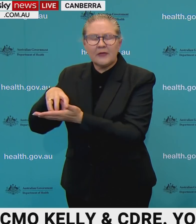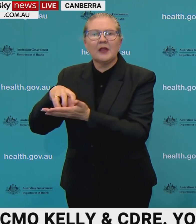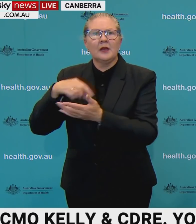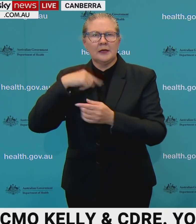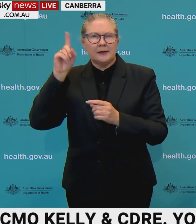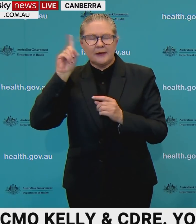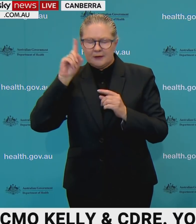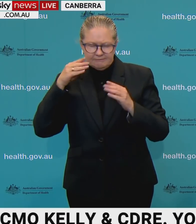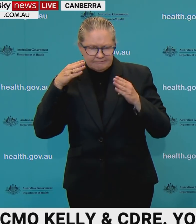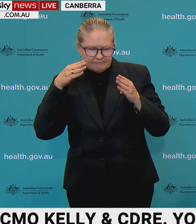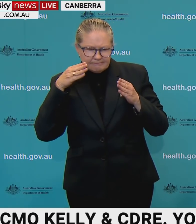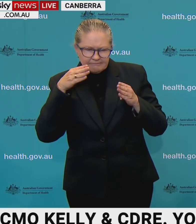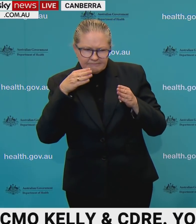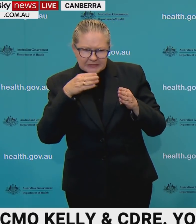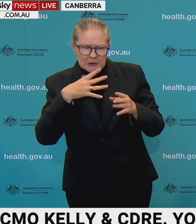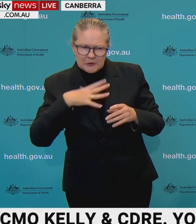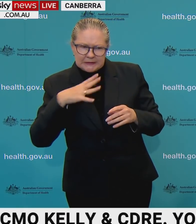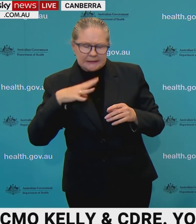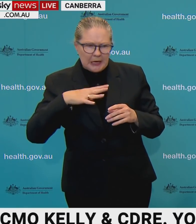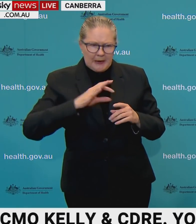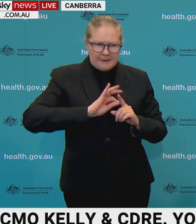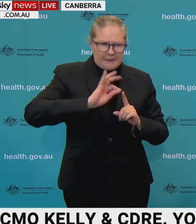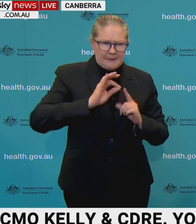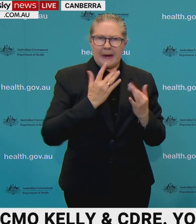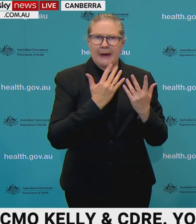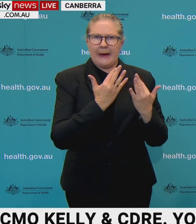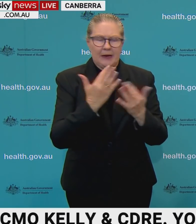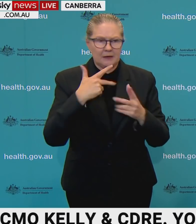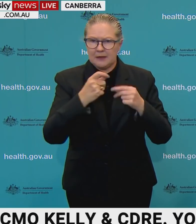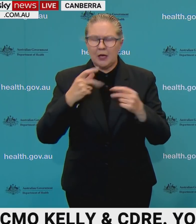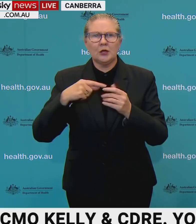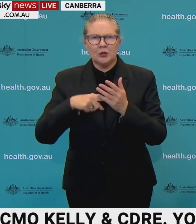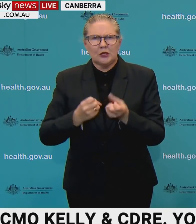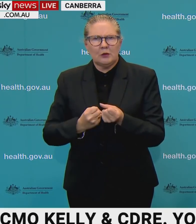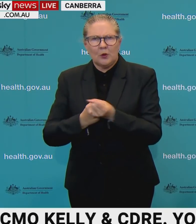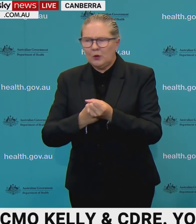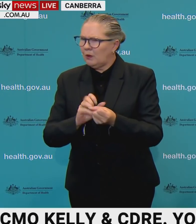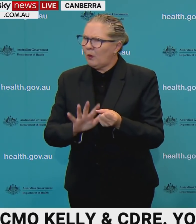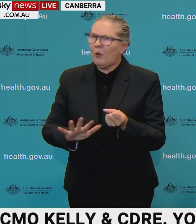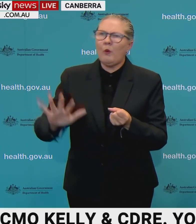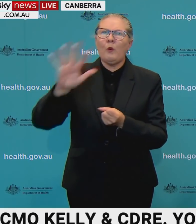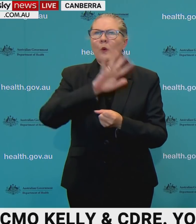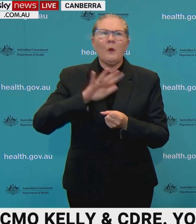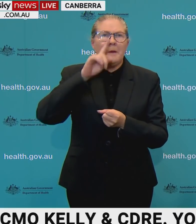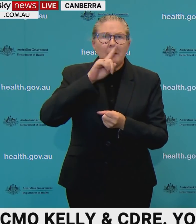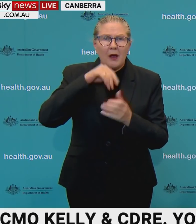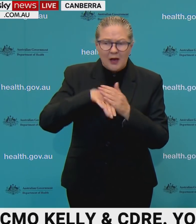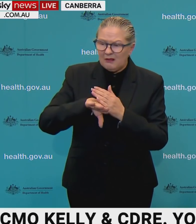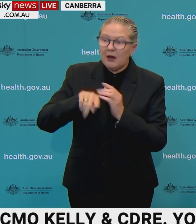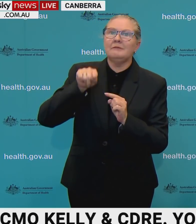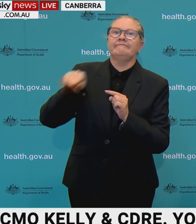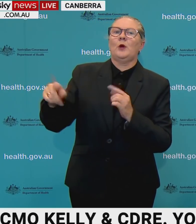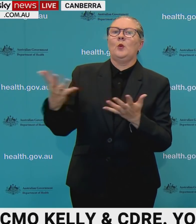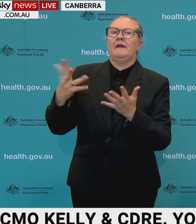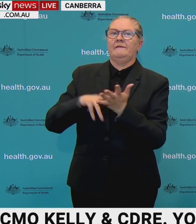to increase the rate of vaccination, but also doing what we can to support our fellow Australians in Victoria. The